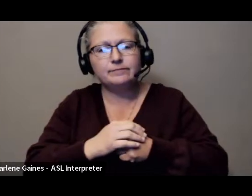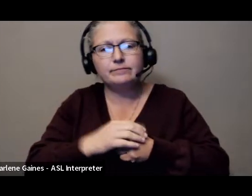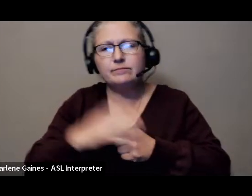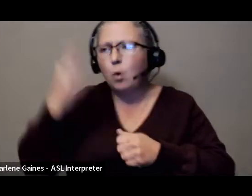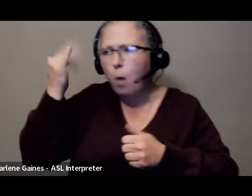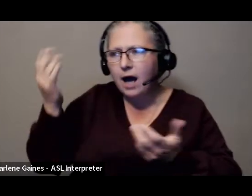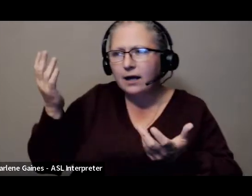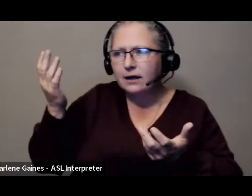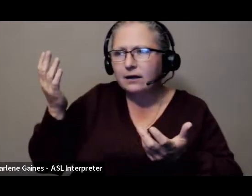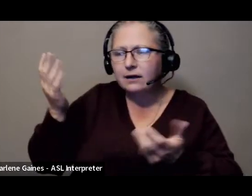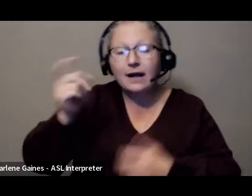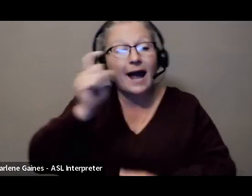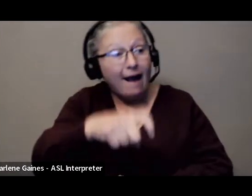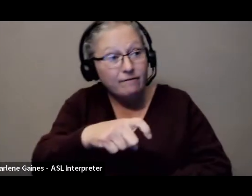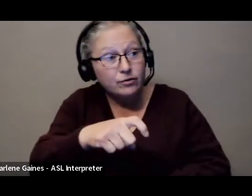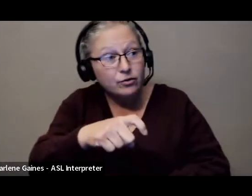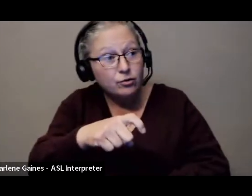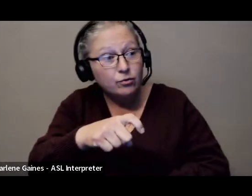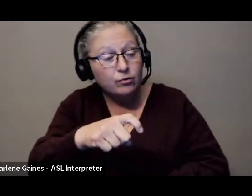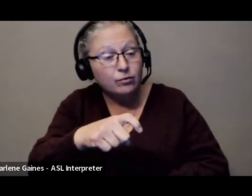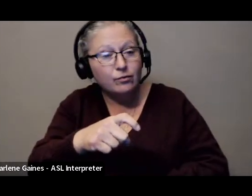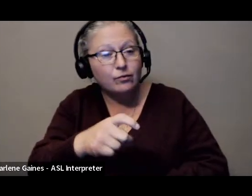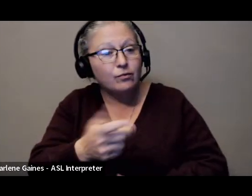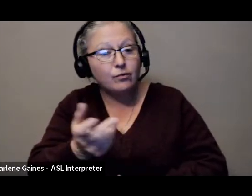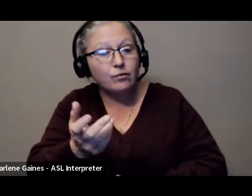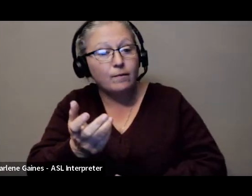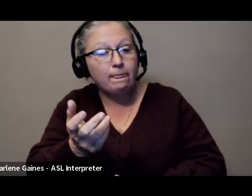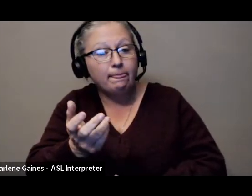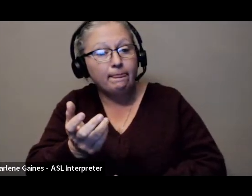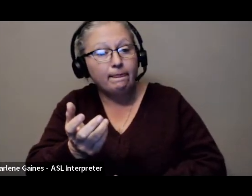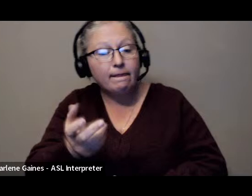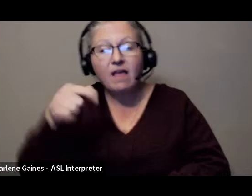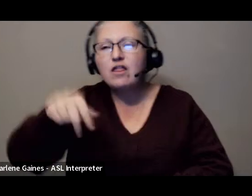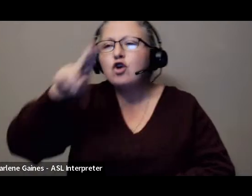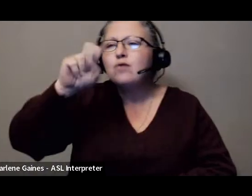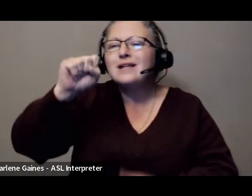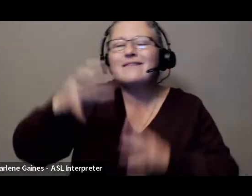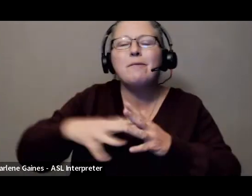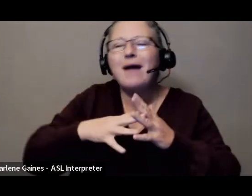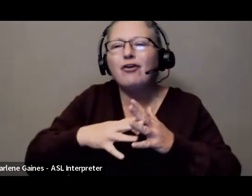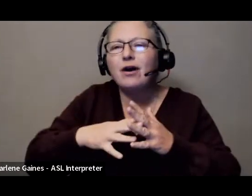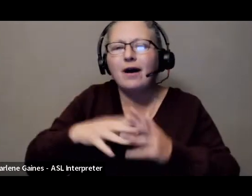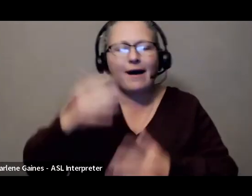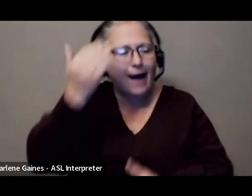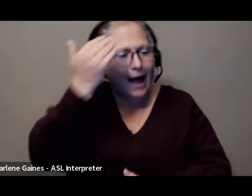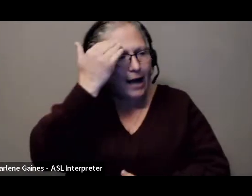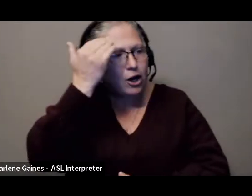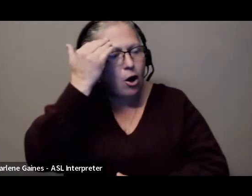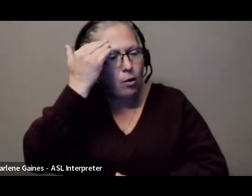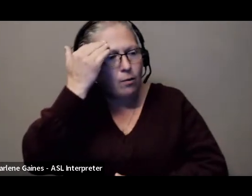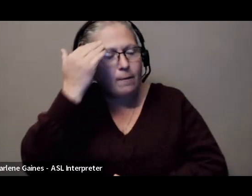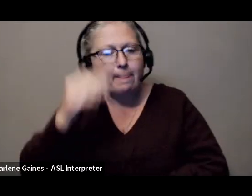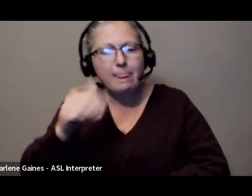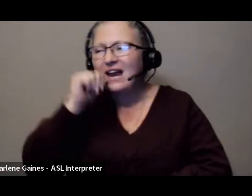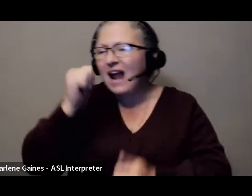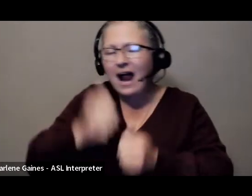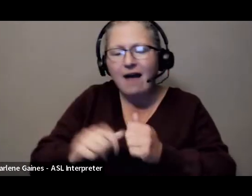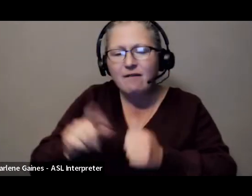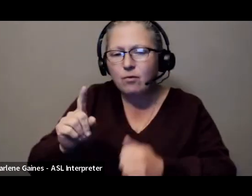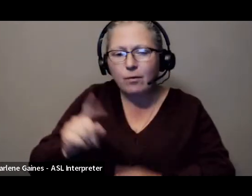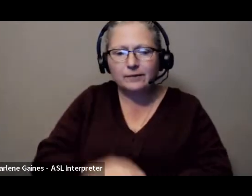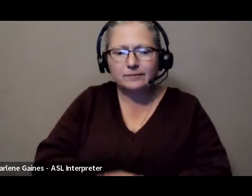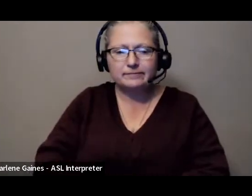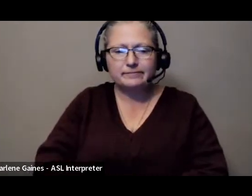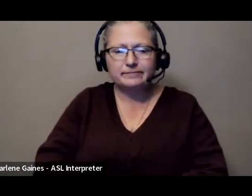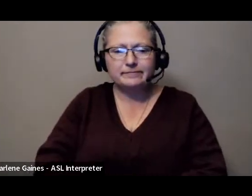Why? We have to. It's, The United States of America. I know. Not everyone.